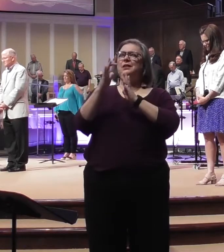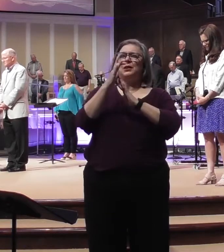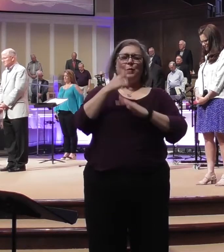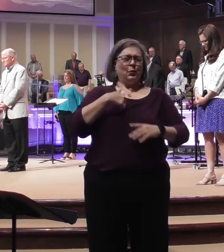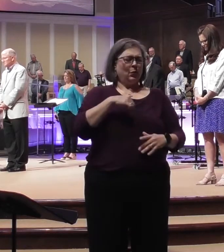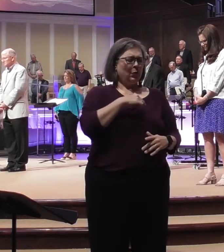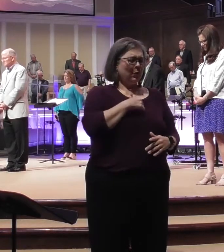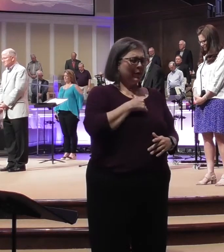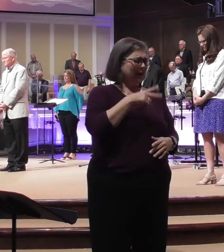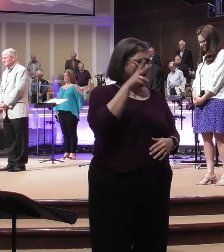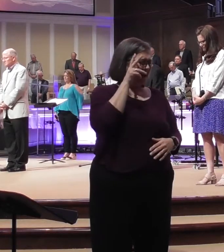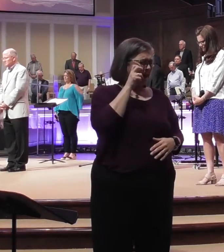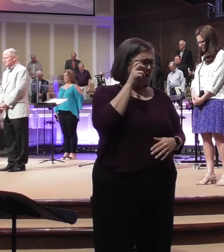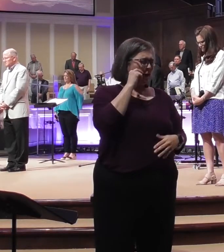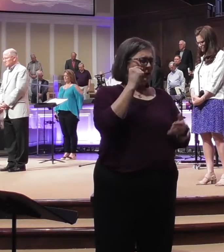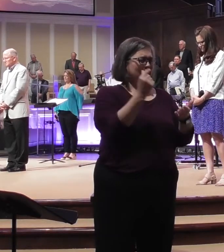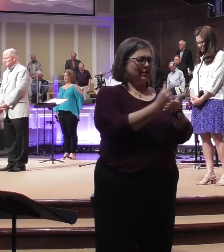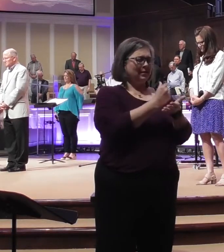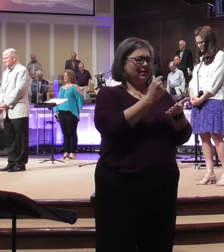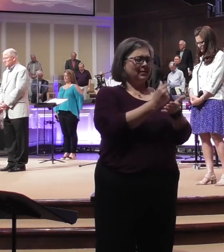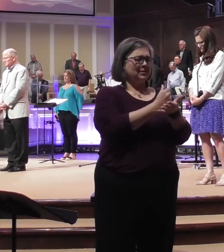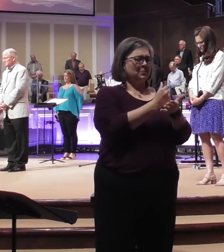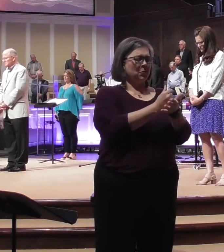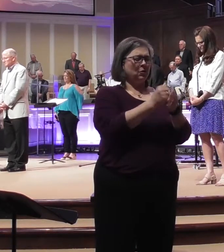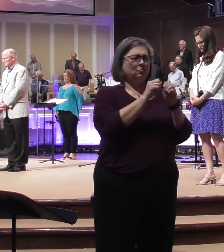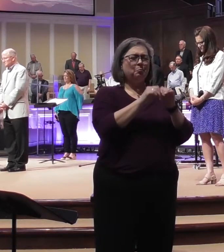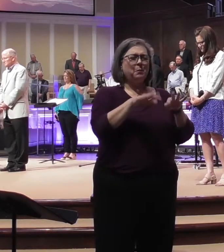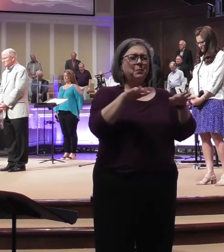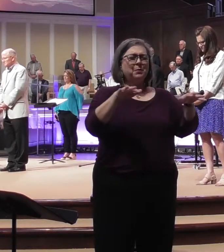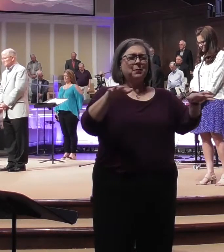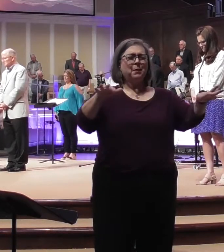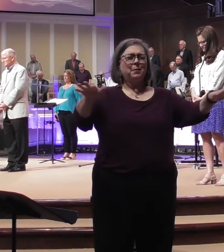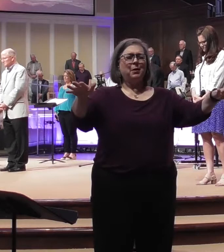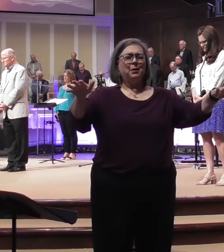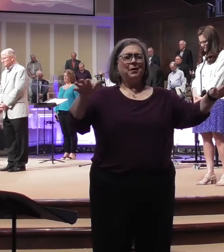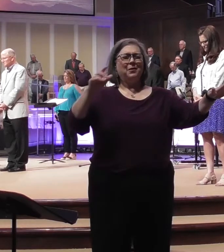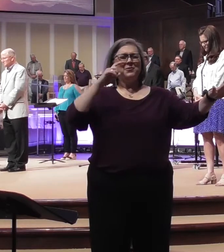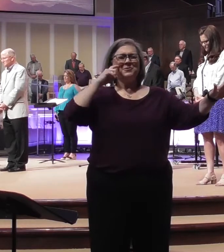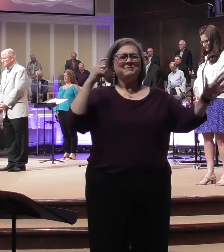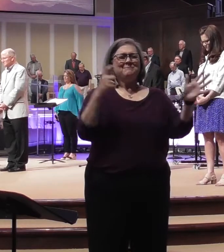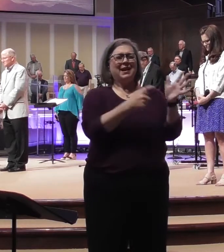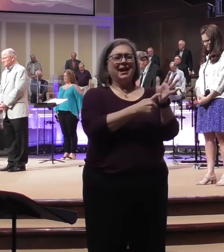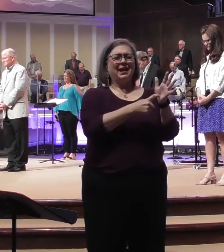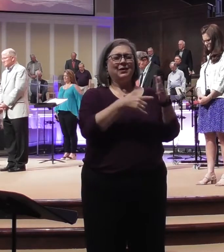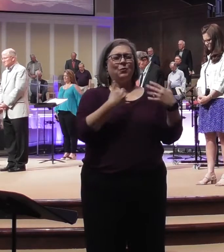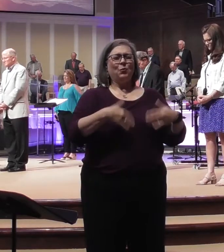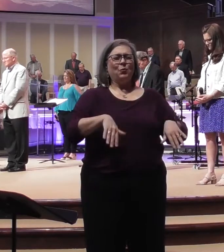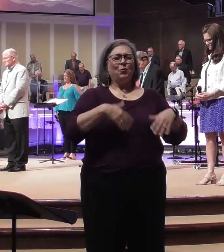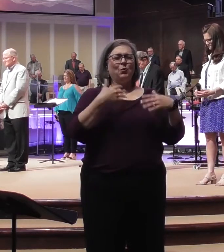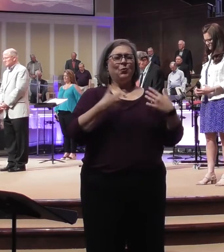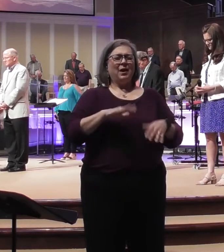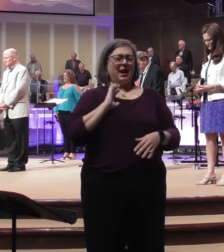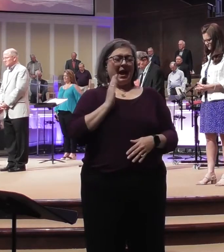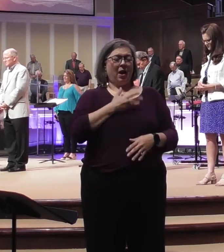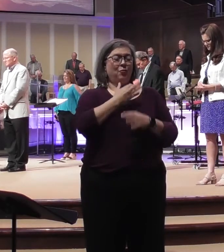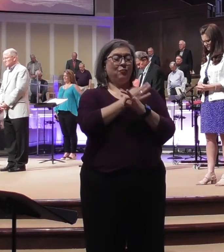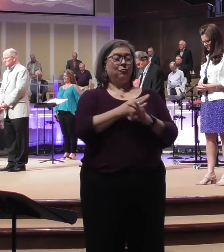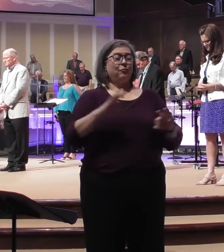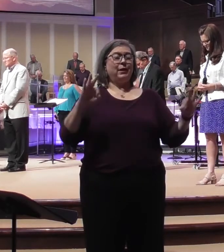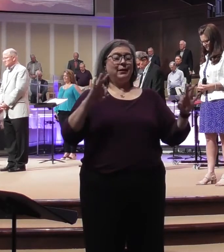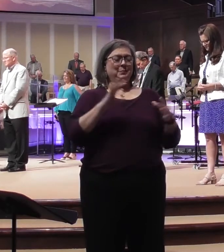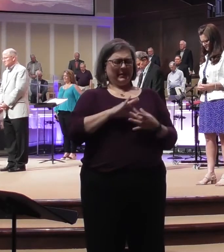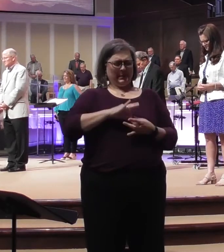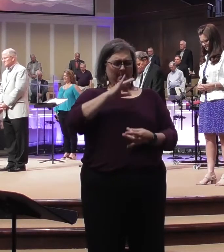hear the echo of the gospel. And we recognize that in the most profound way, our freedom, our